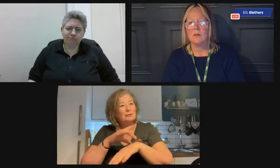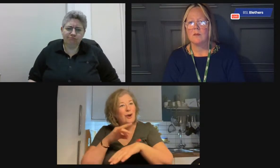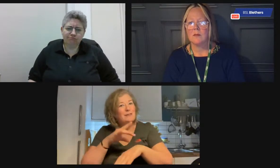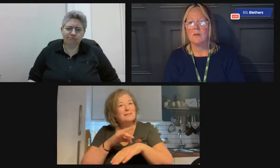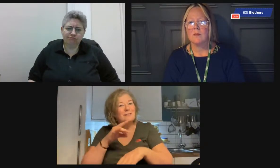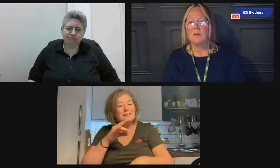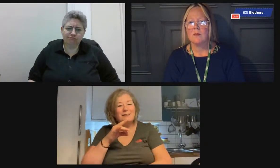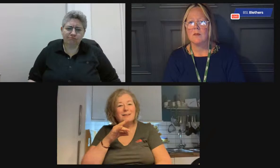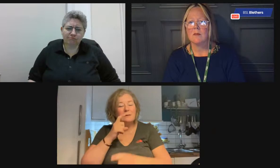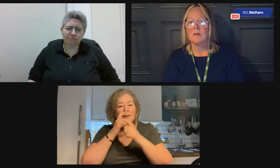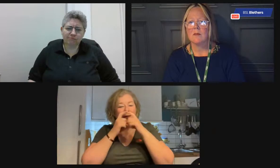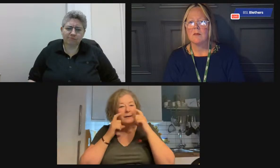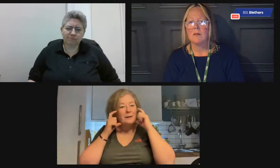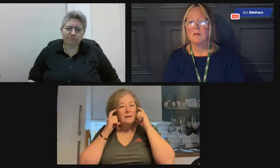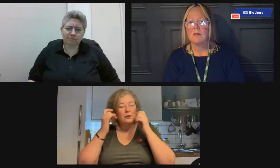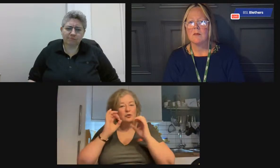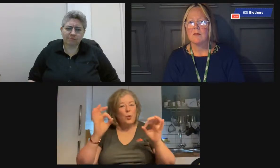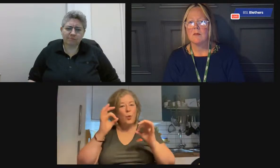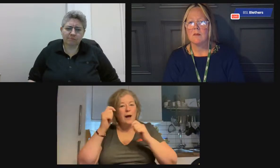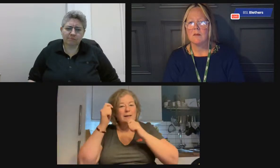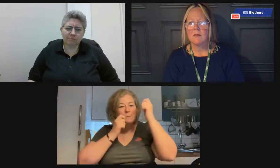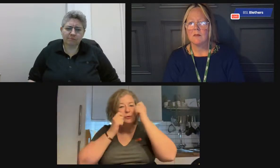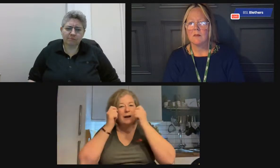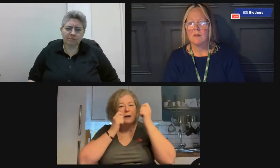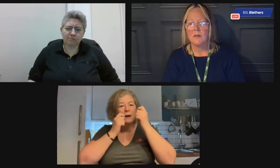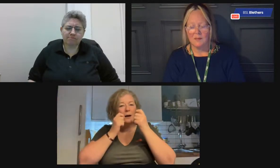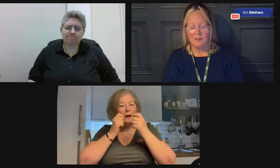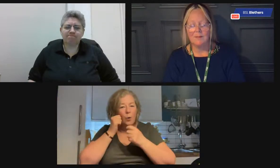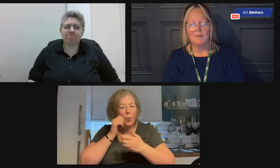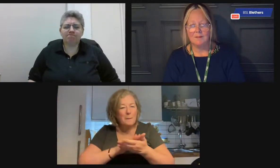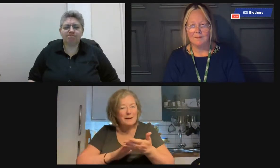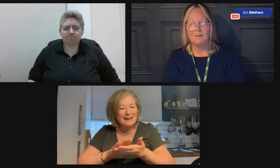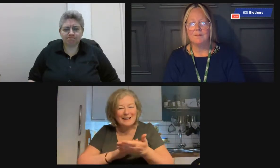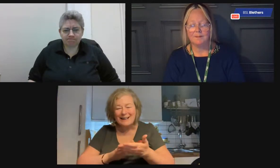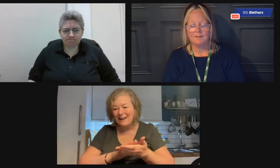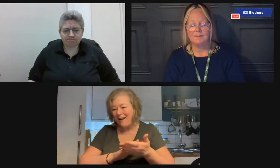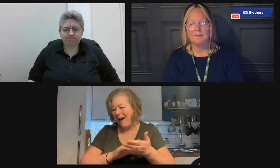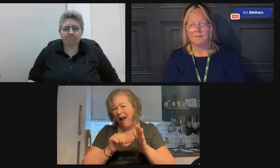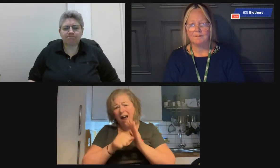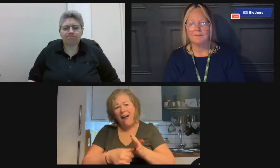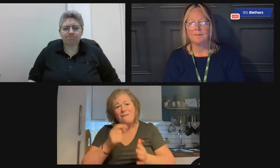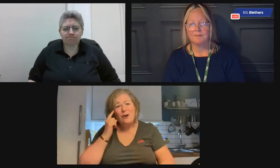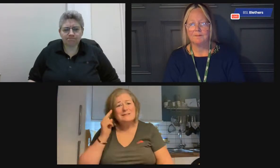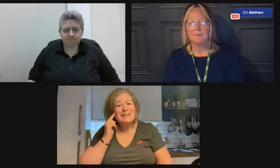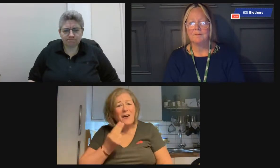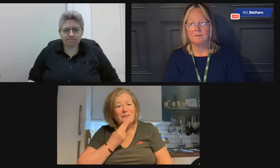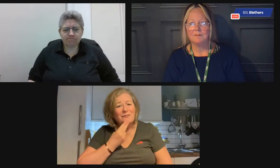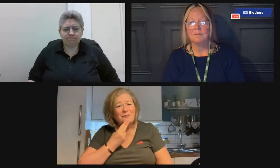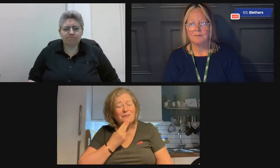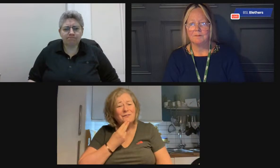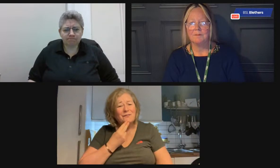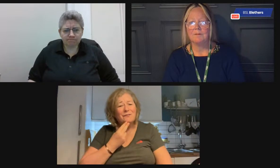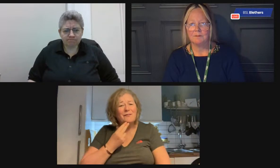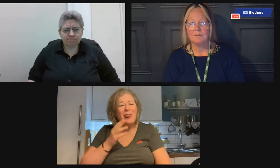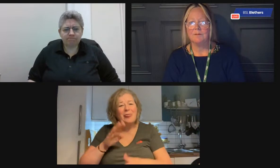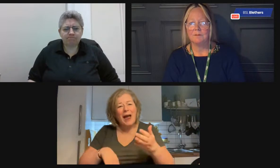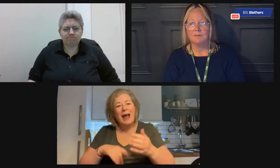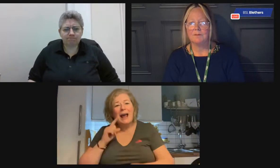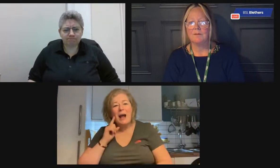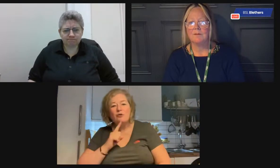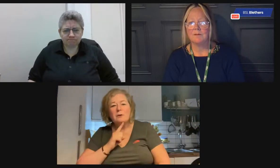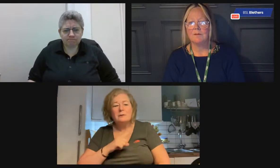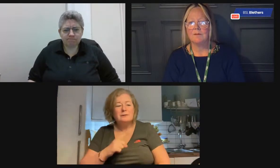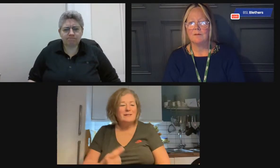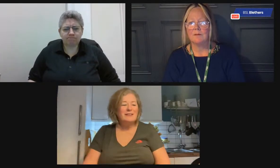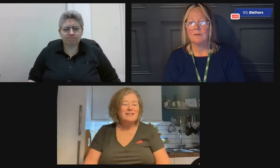and I told them the bad news about the cancer. But when people have the masks on, you can't see the expression.